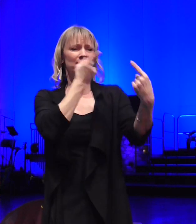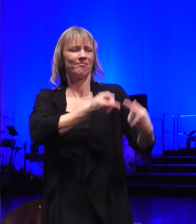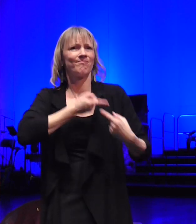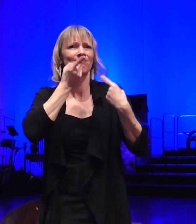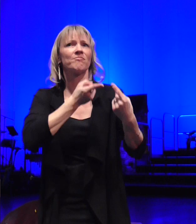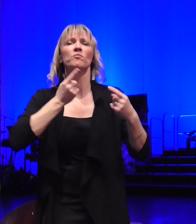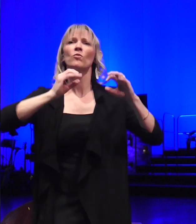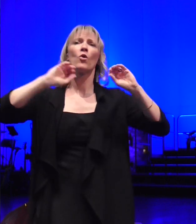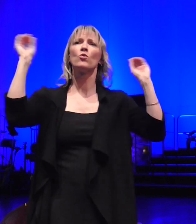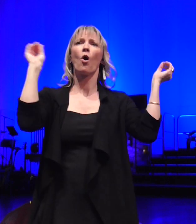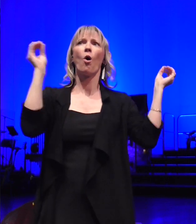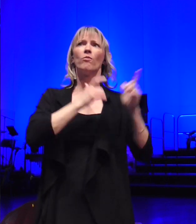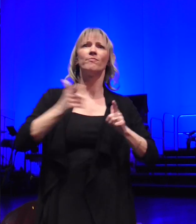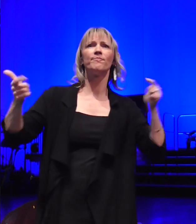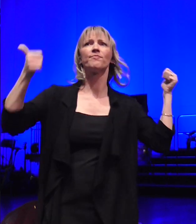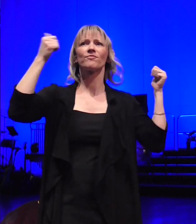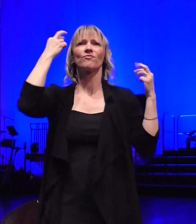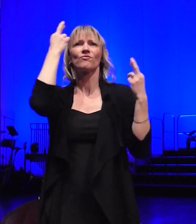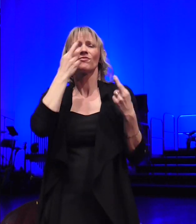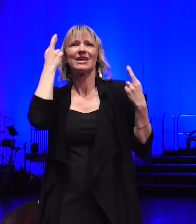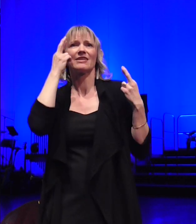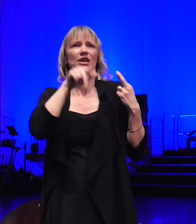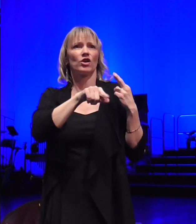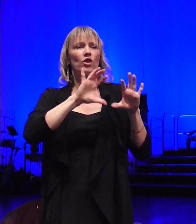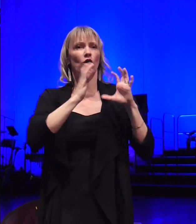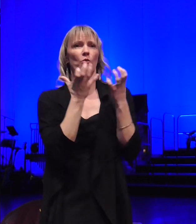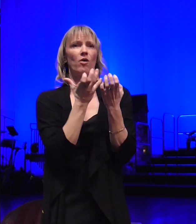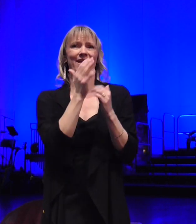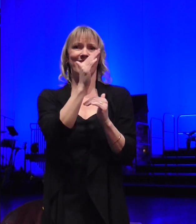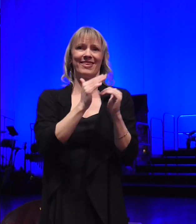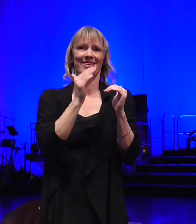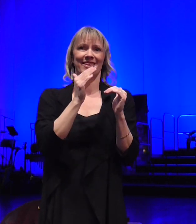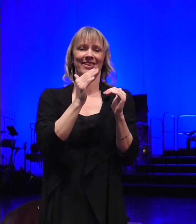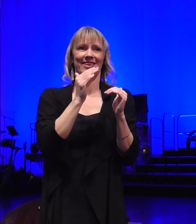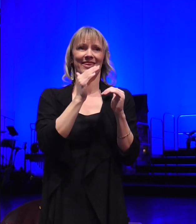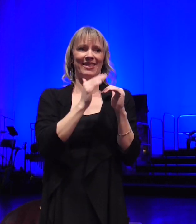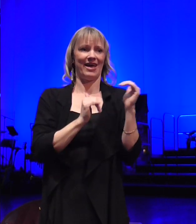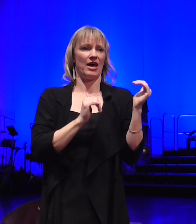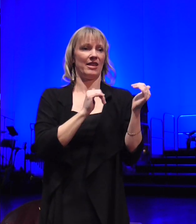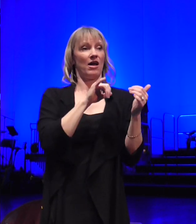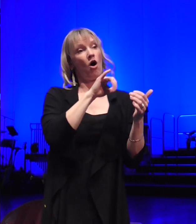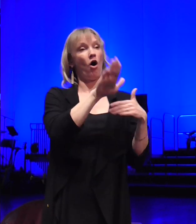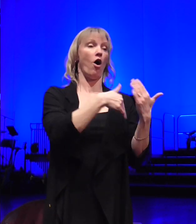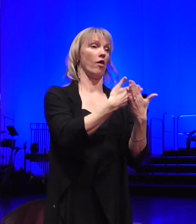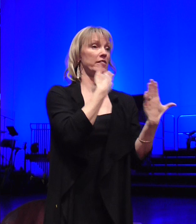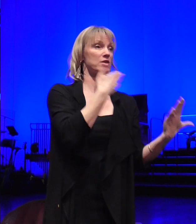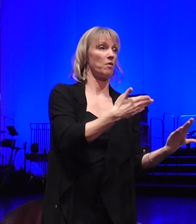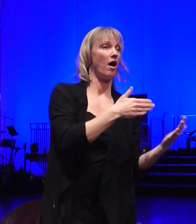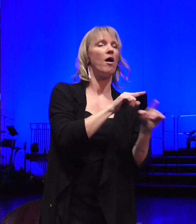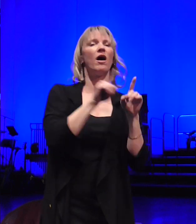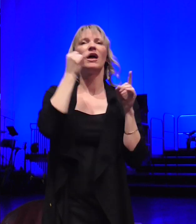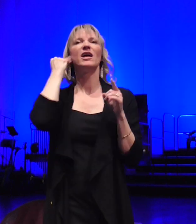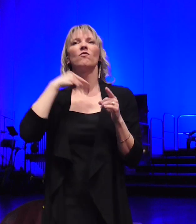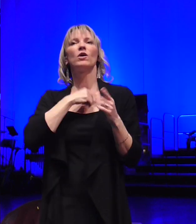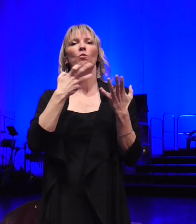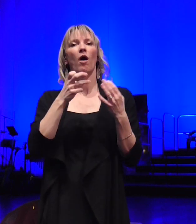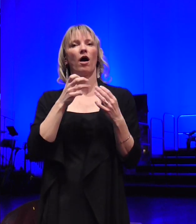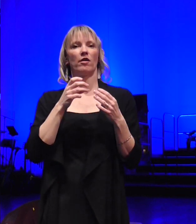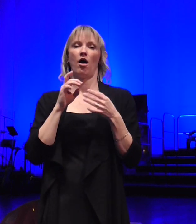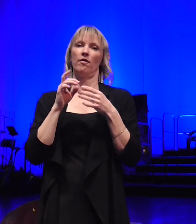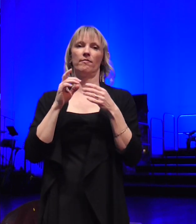no greater realization that is needed in the world than that all is well. And yet, if we want to be a relevant spiritual